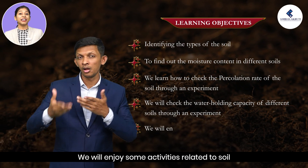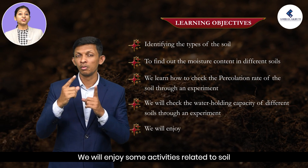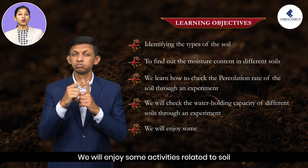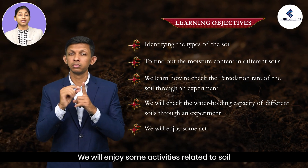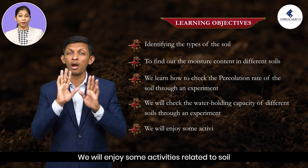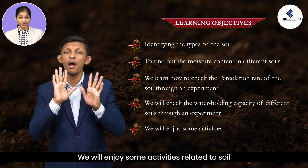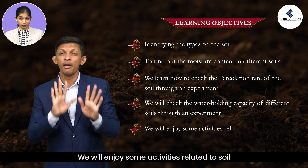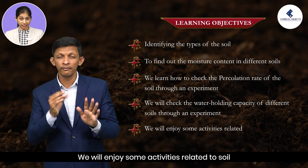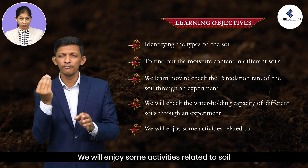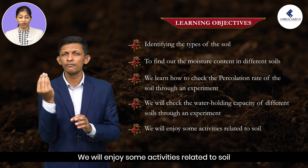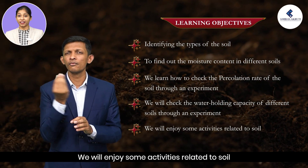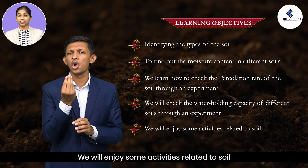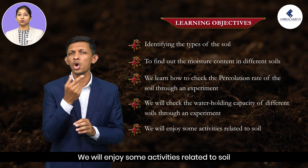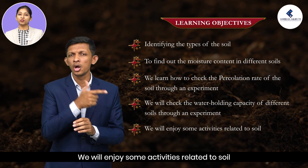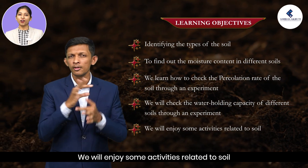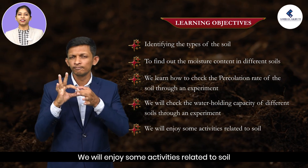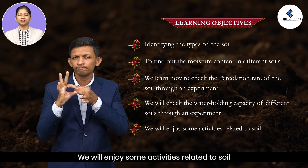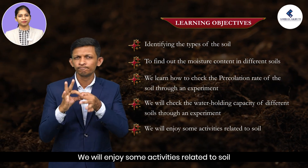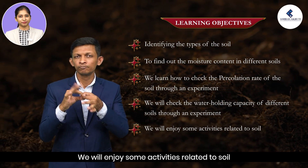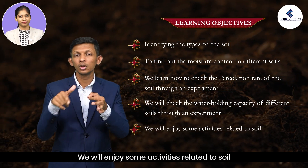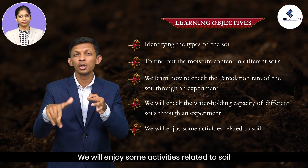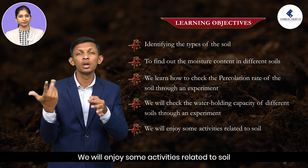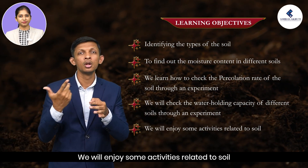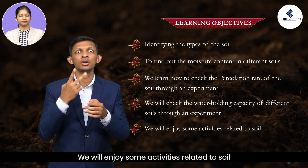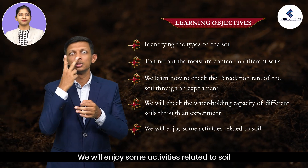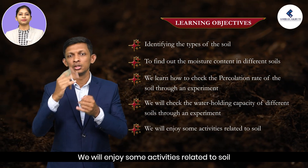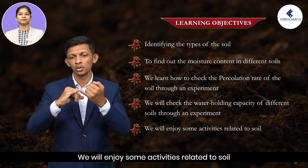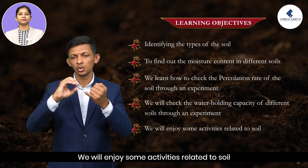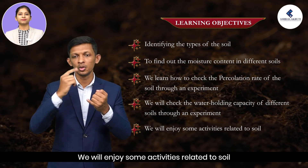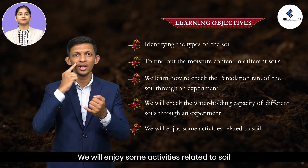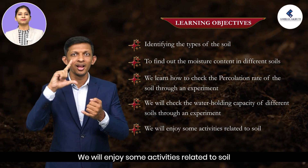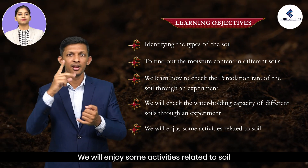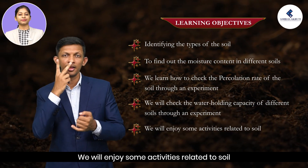We will enjoy some activities related to soil.